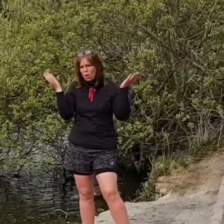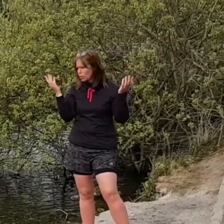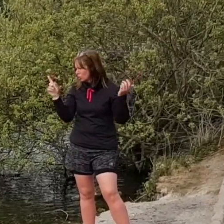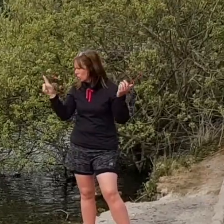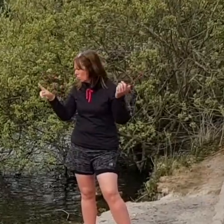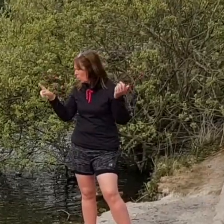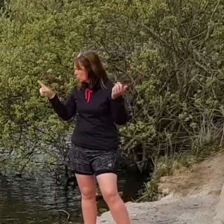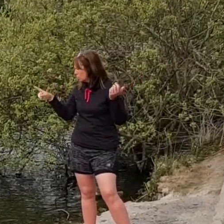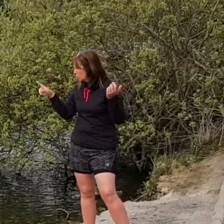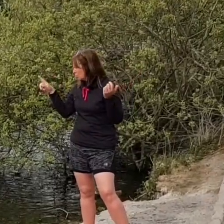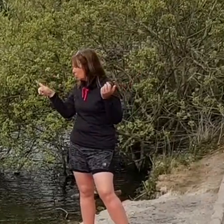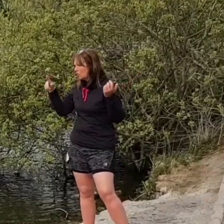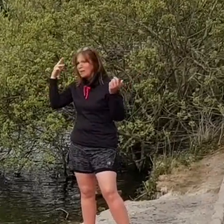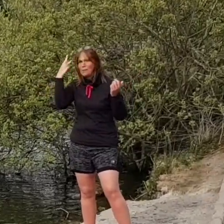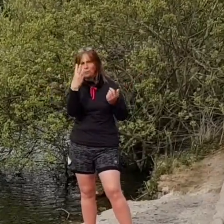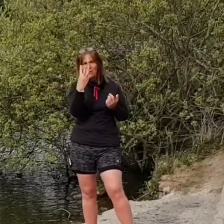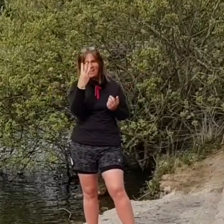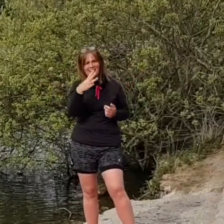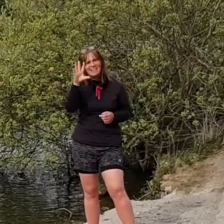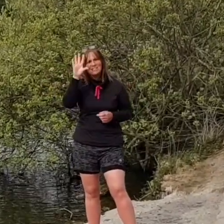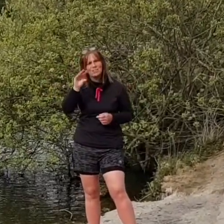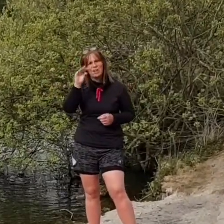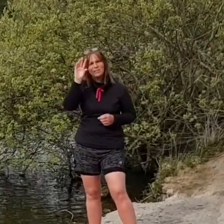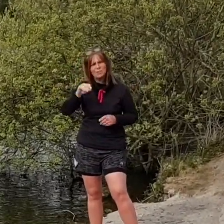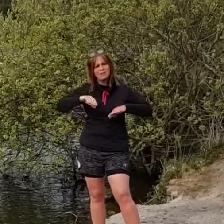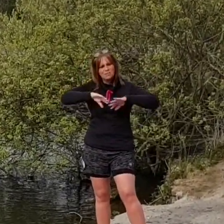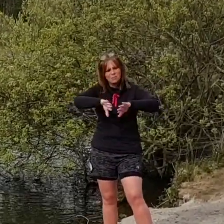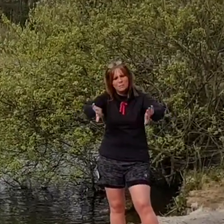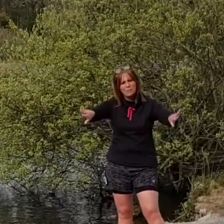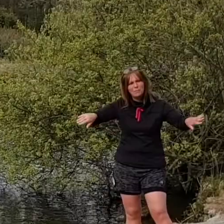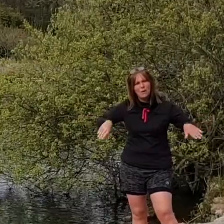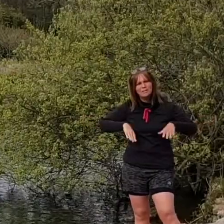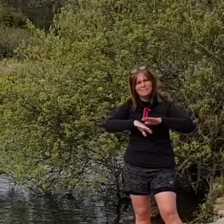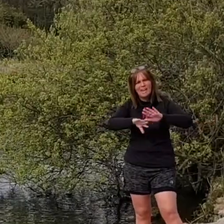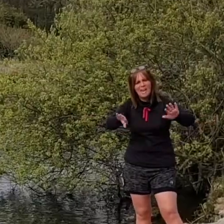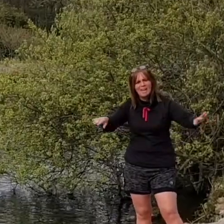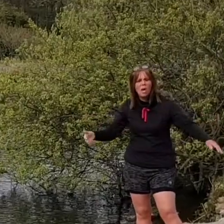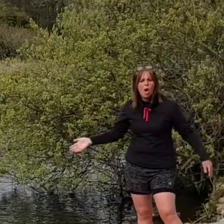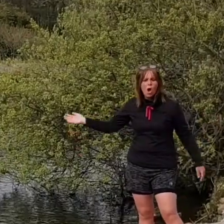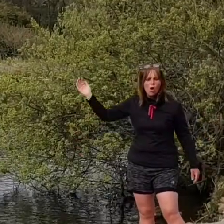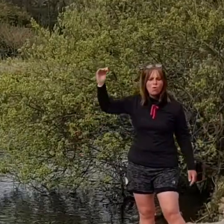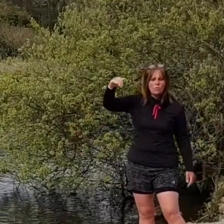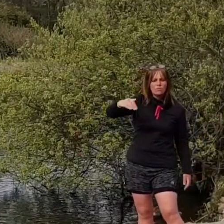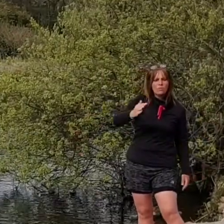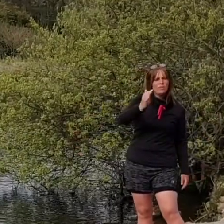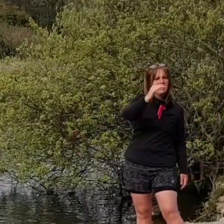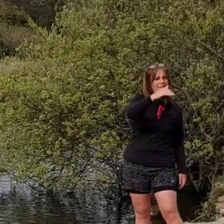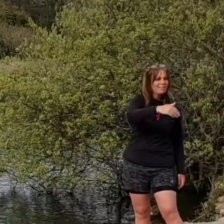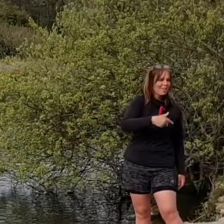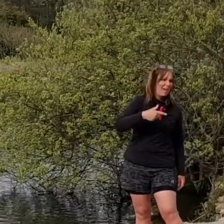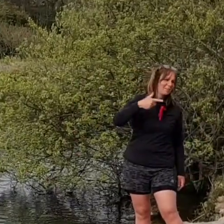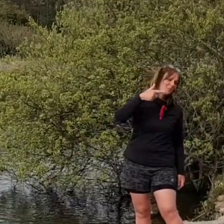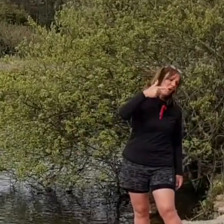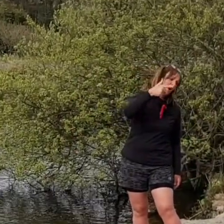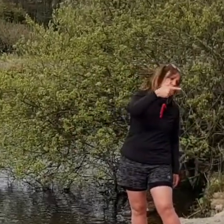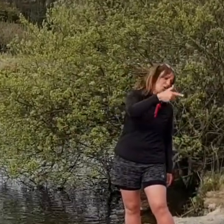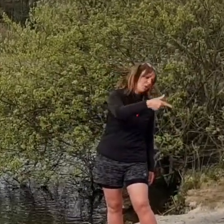gone? 1, 2, 3, 3 little ducks went swimming one day, over the hills and far